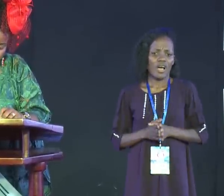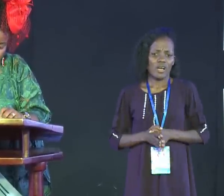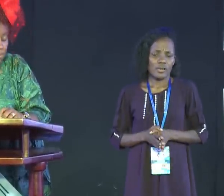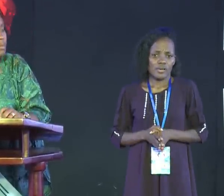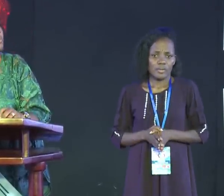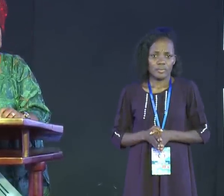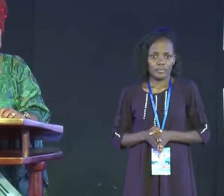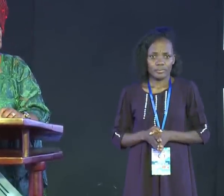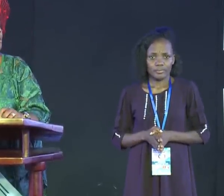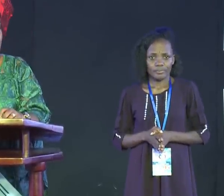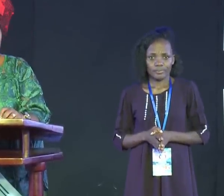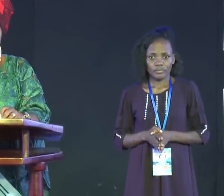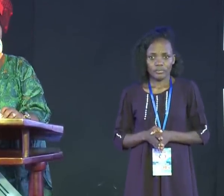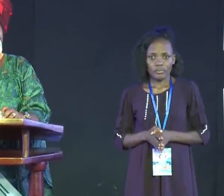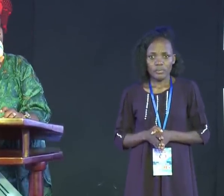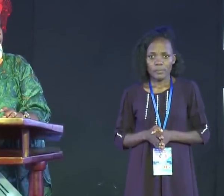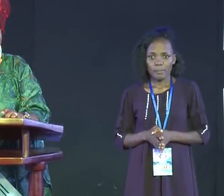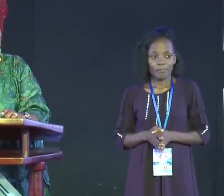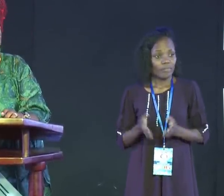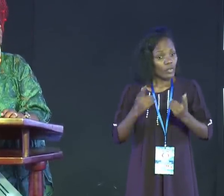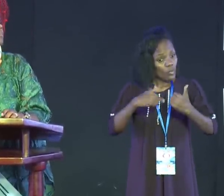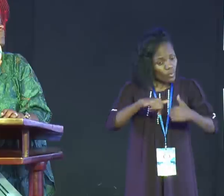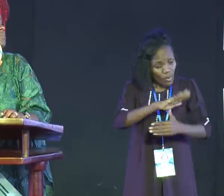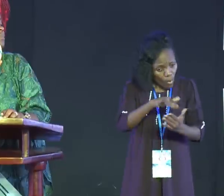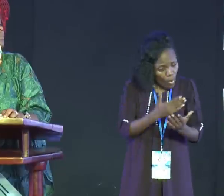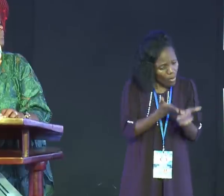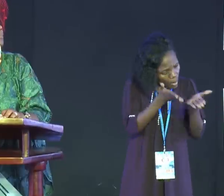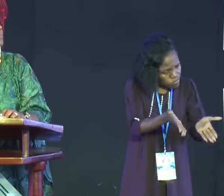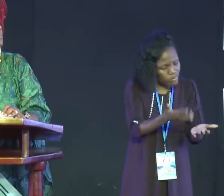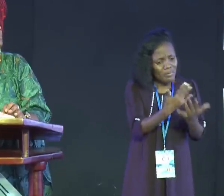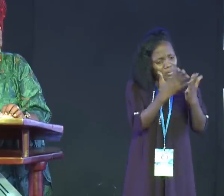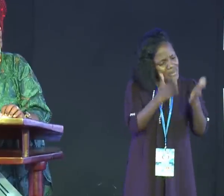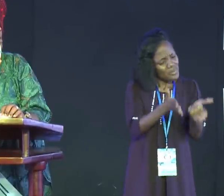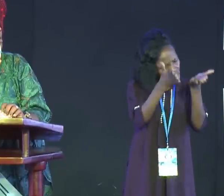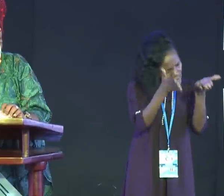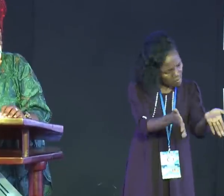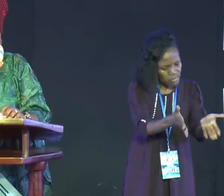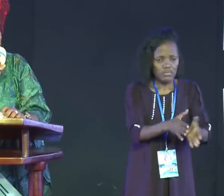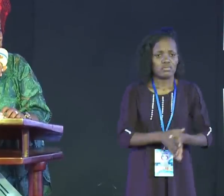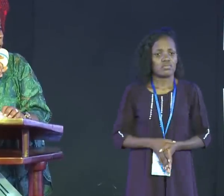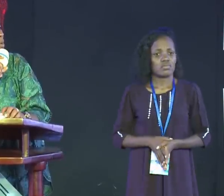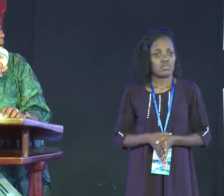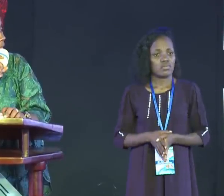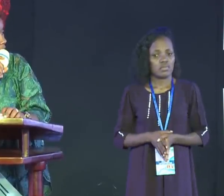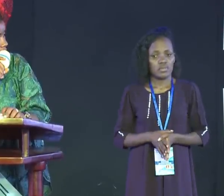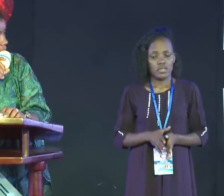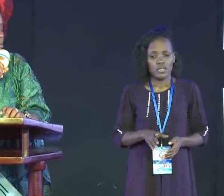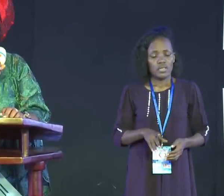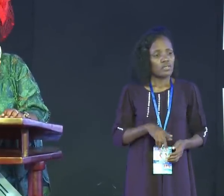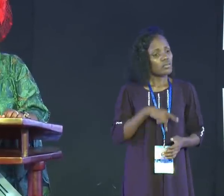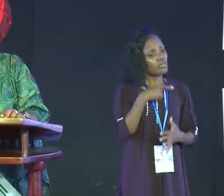nti, "Tewetta. Ffenna wetuli. We are all here." Togwamu